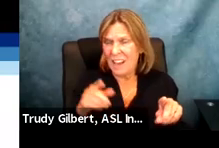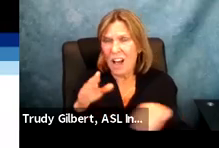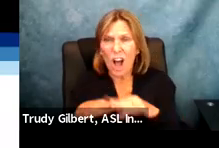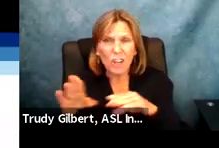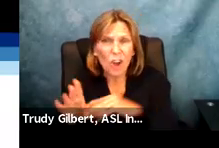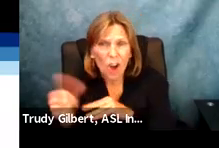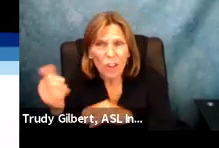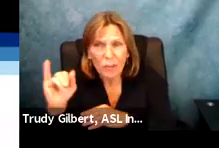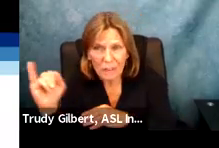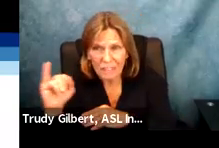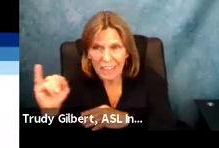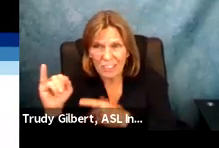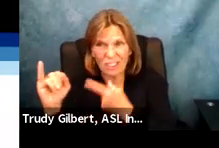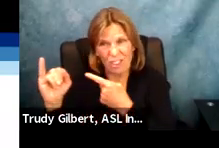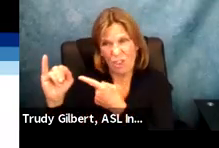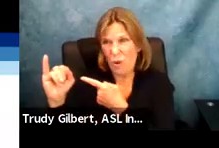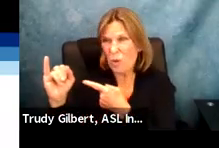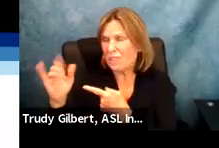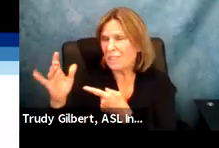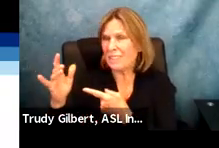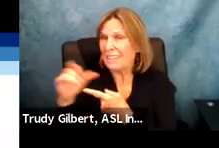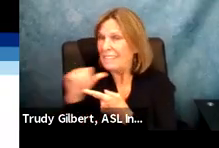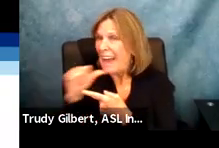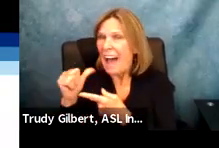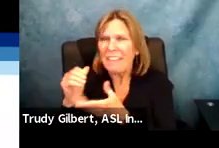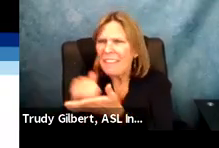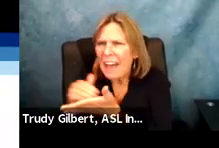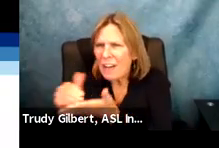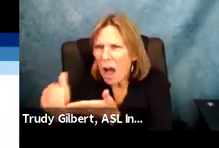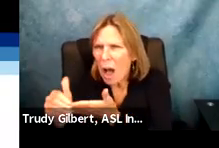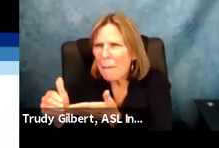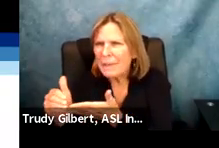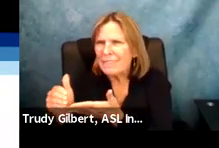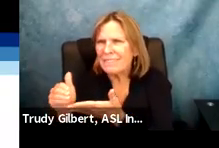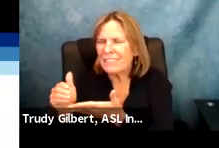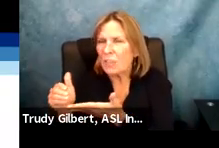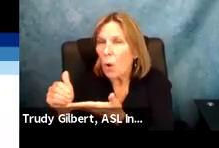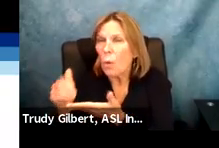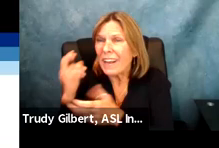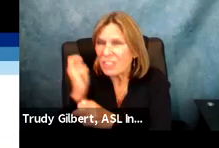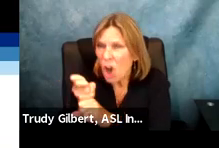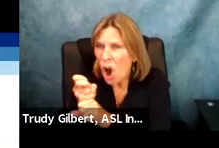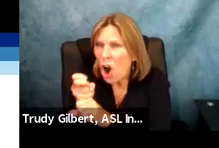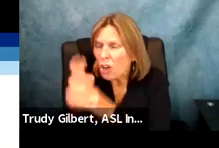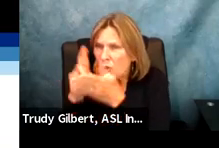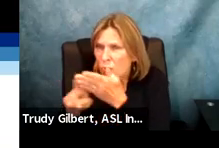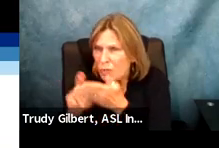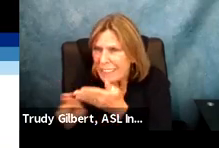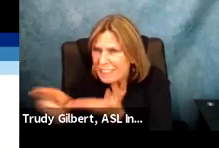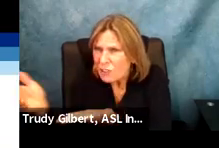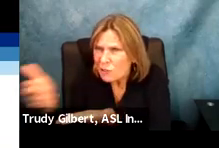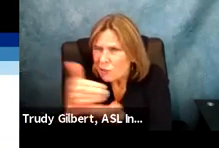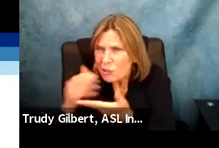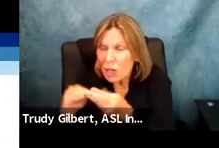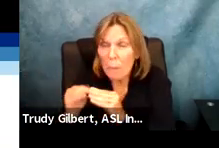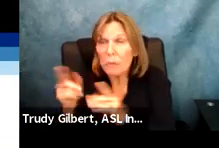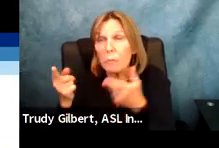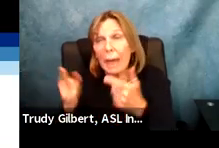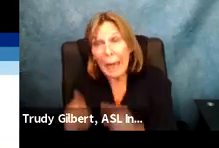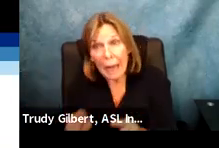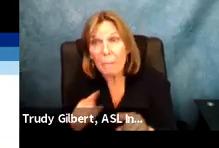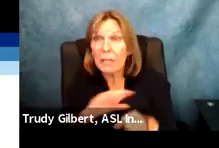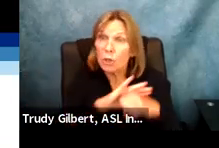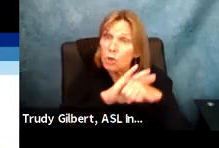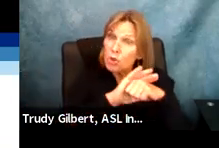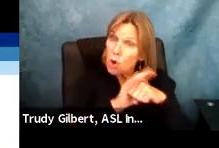common, aren't as prevalent. And so it takes a while to get all that data. But with COVID-19, as we all